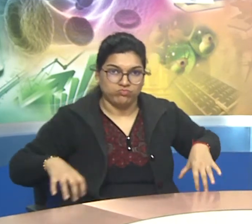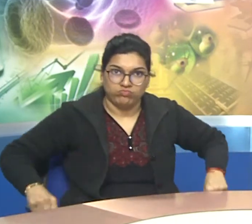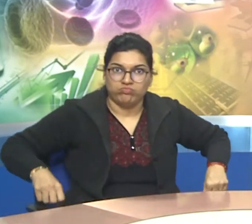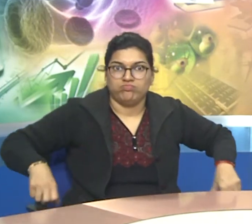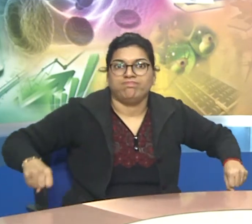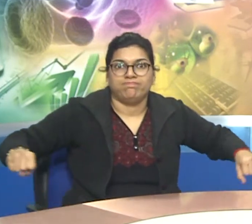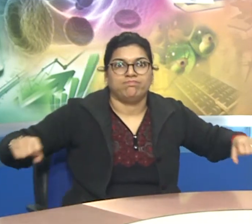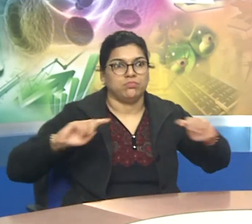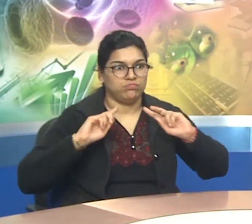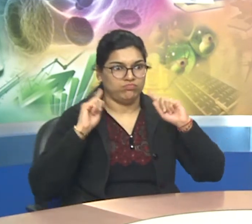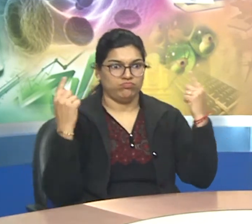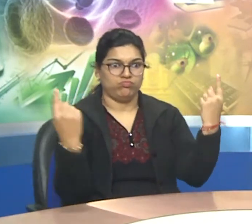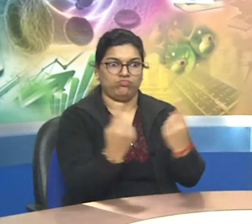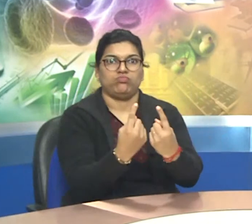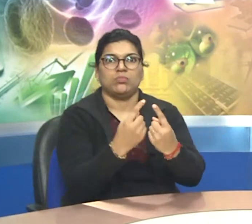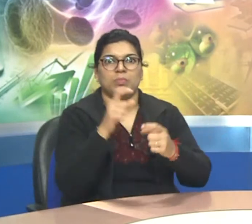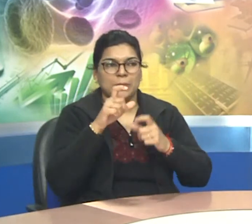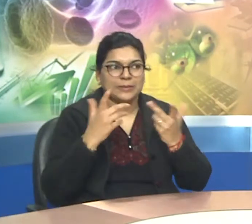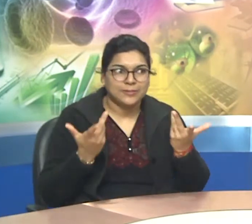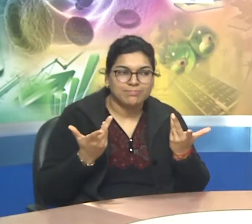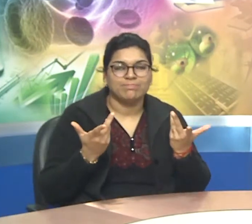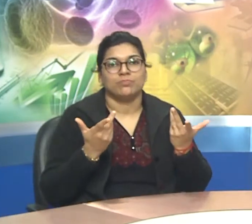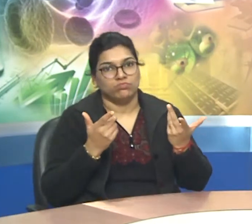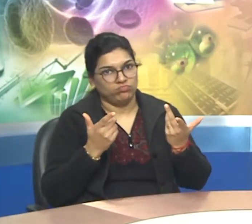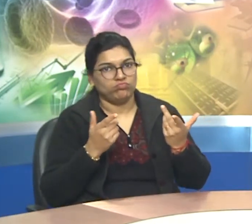Achieved a major victory in the year 1980